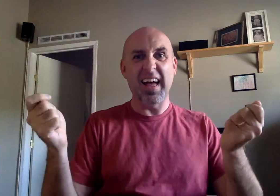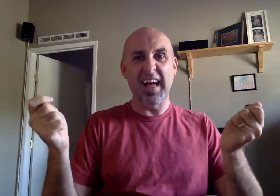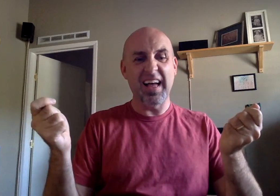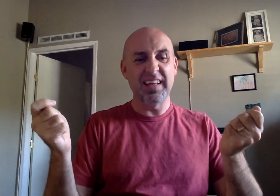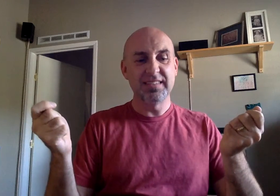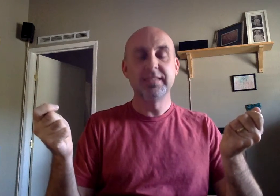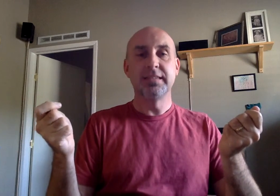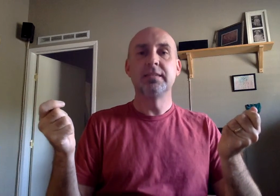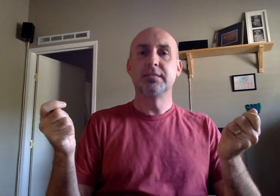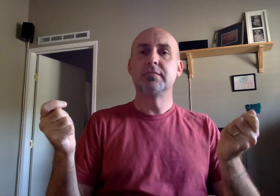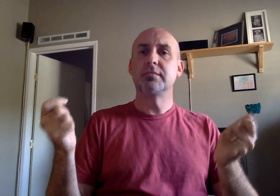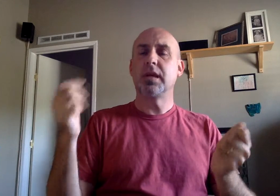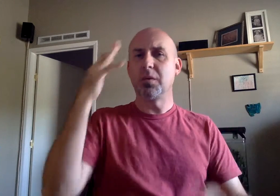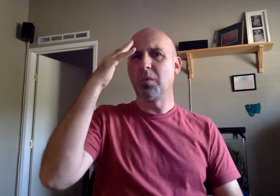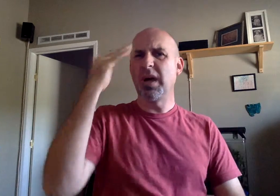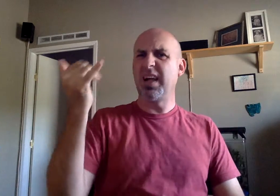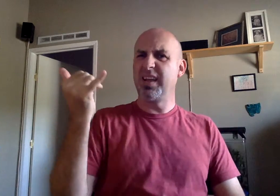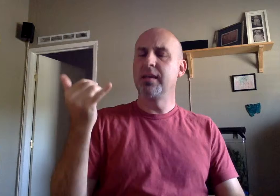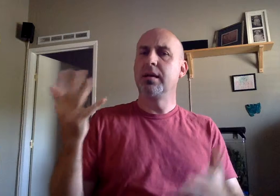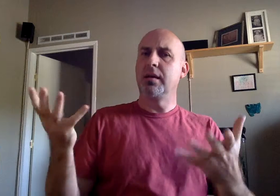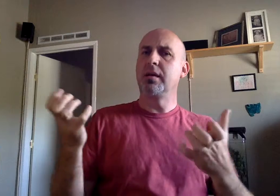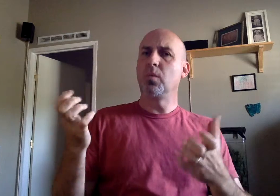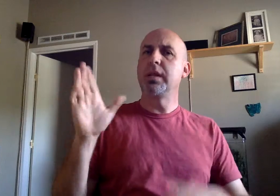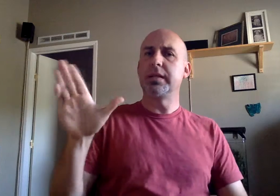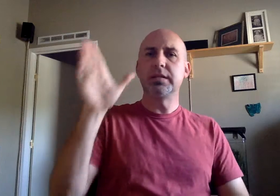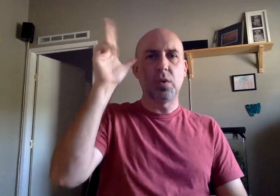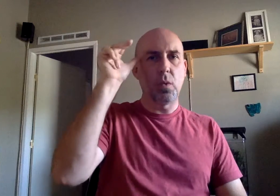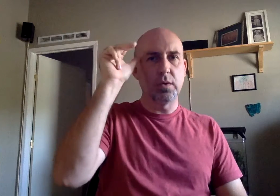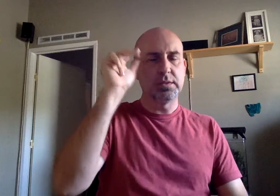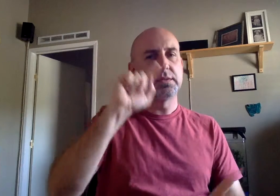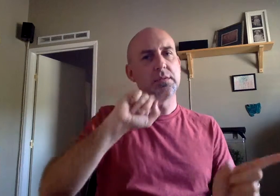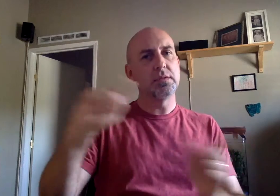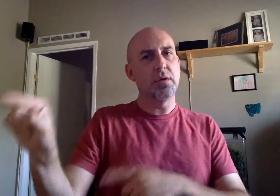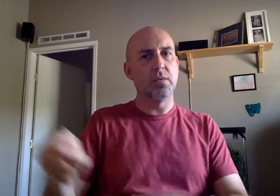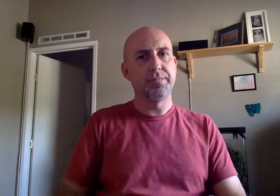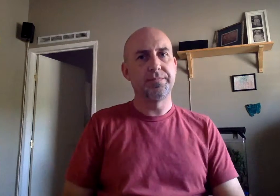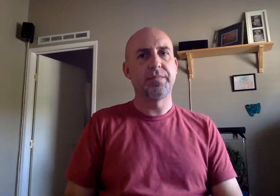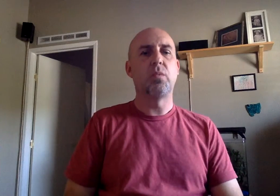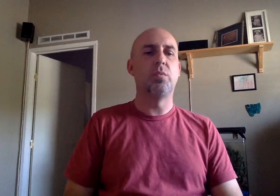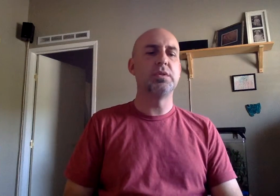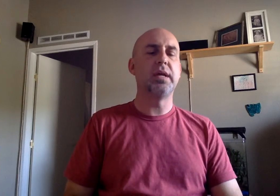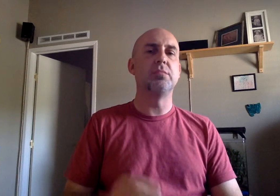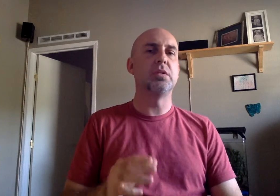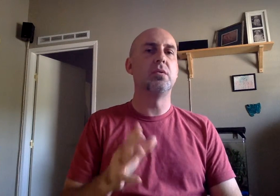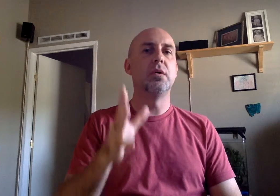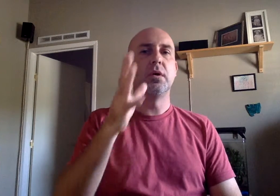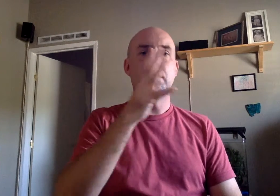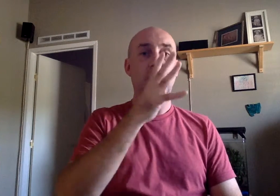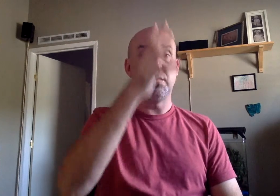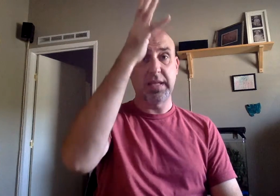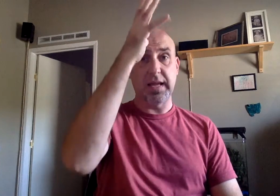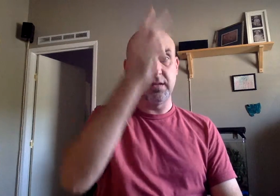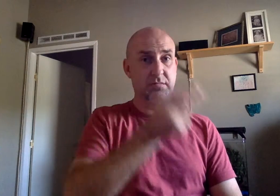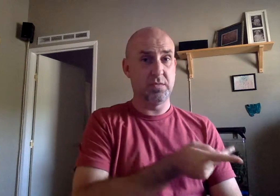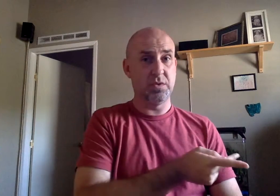Yeah. Okay, why? He wanted his horse to go. One more time, slow. Mom, dad, the 2